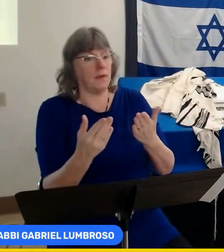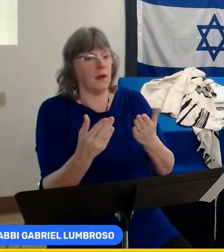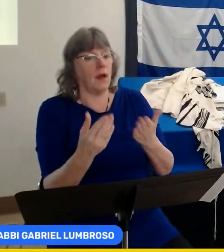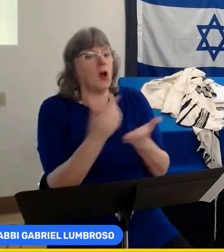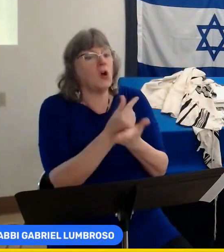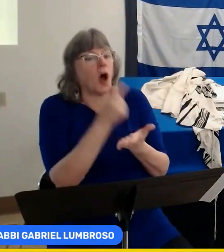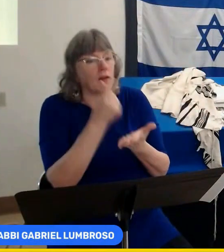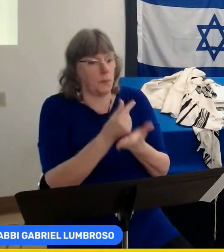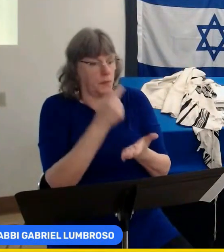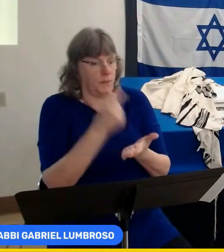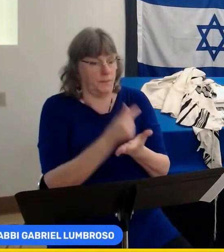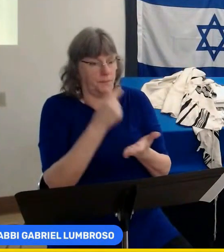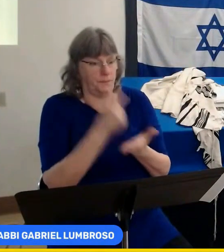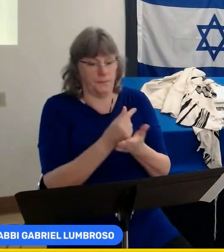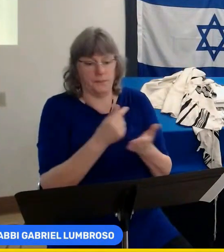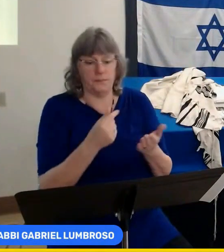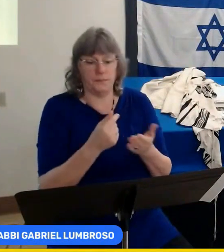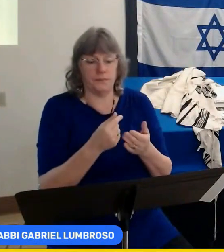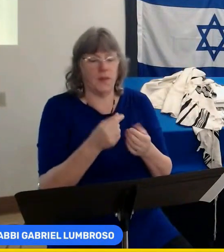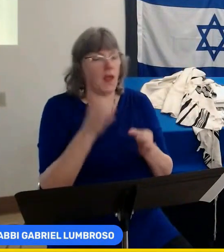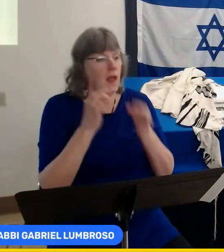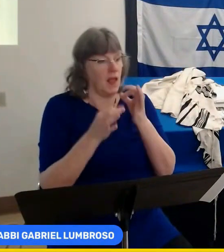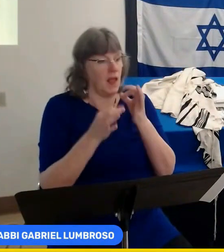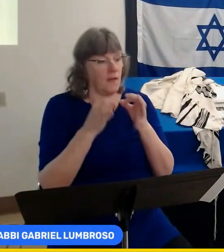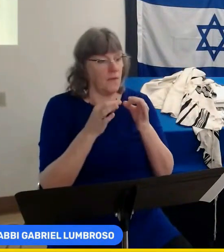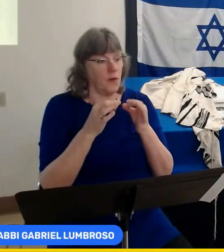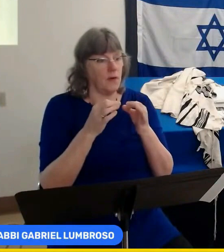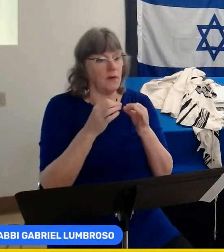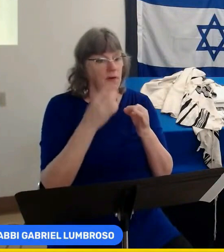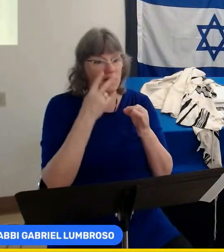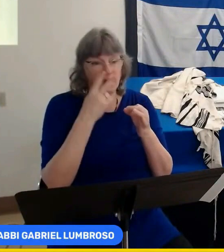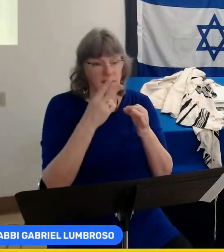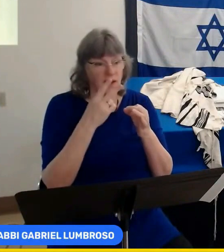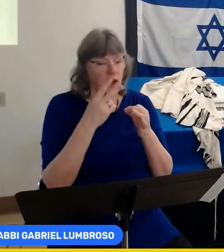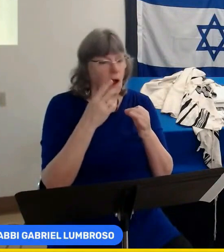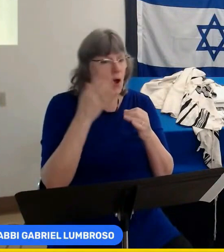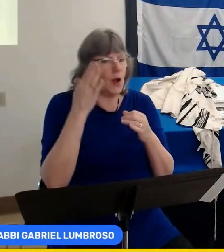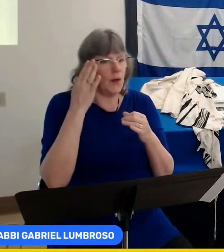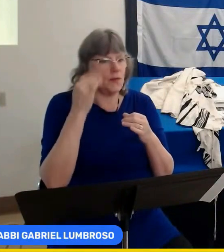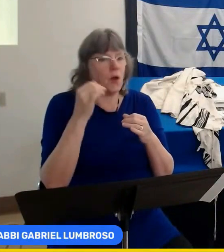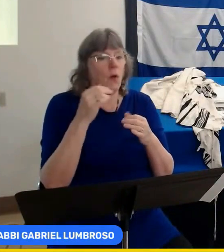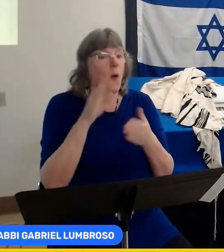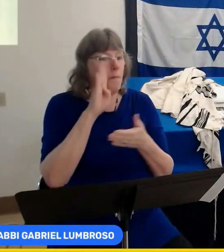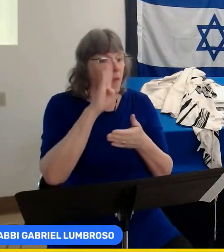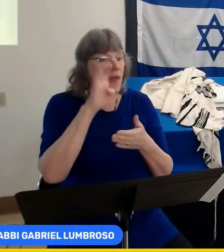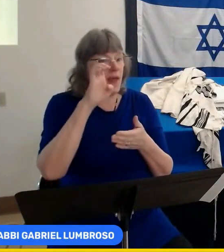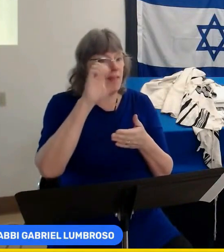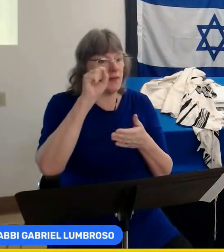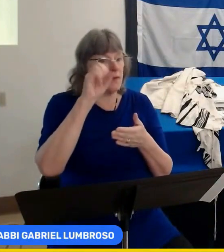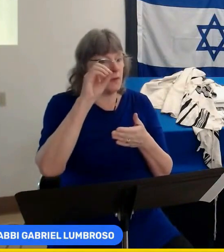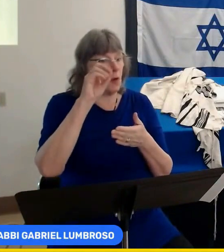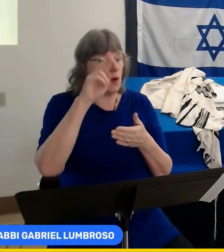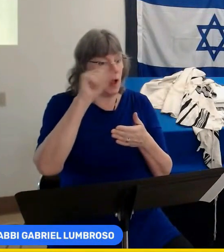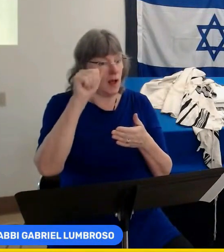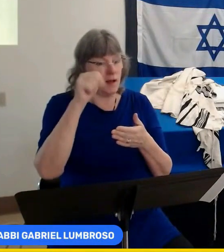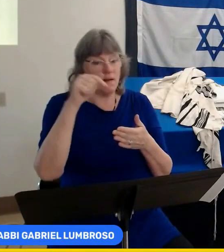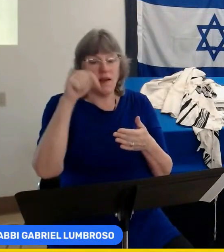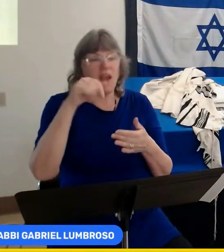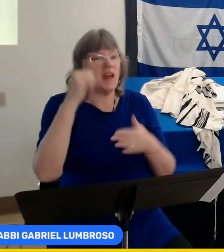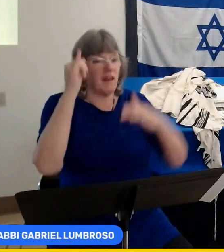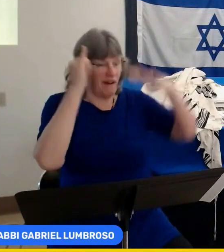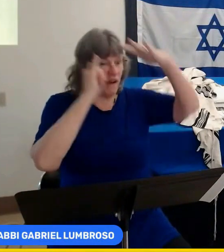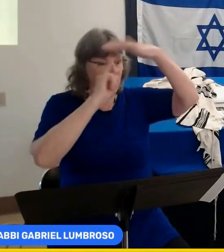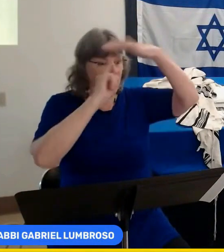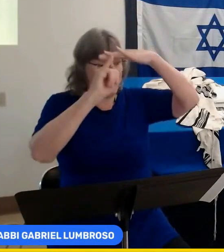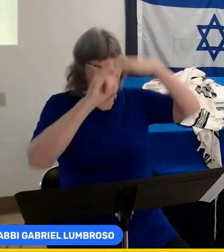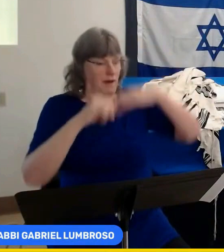You know, if we were consistent with the translation, that's what should be written. You know, good news, levaser, that's